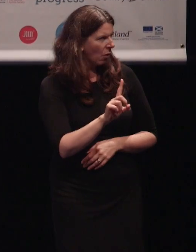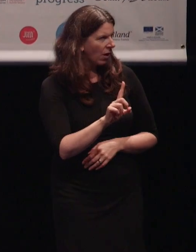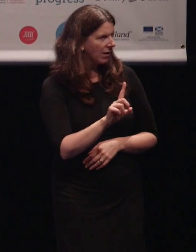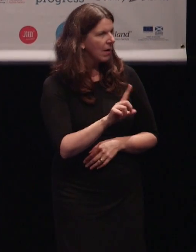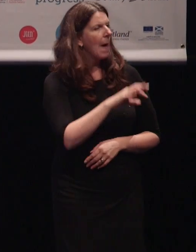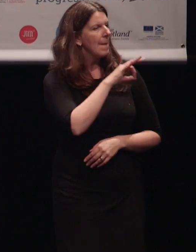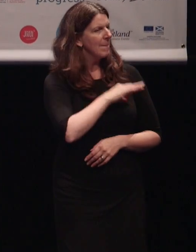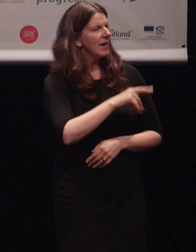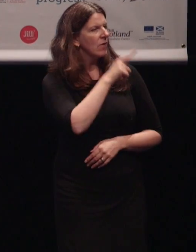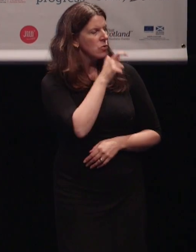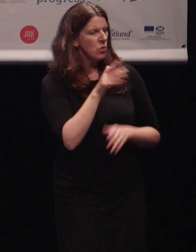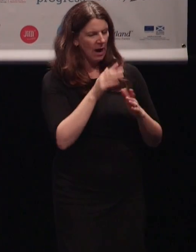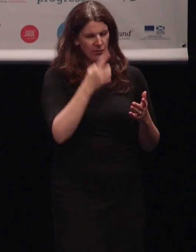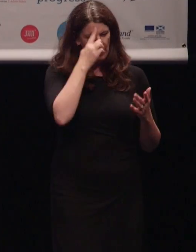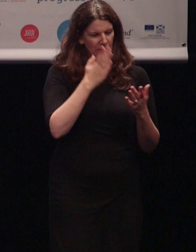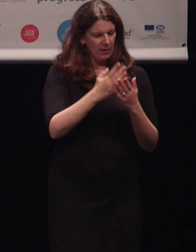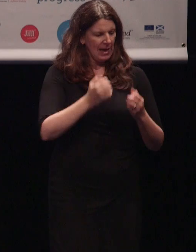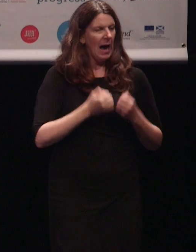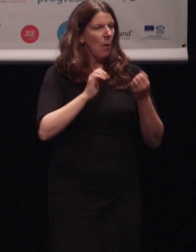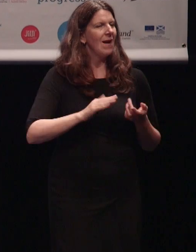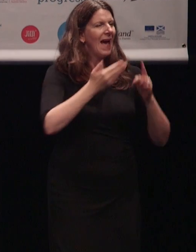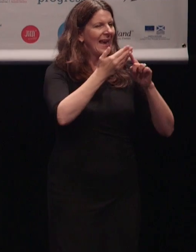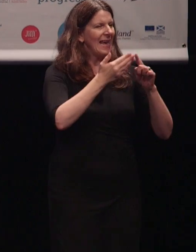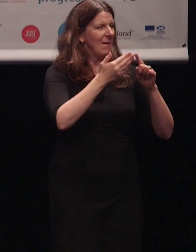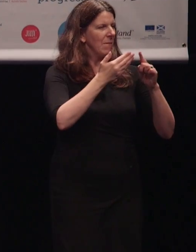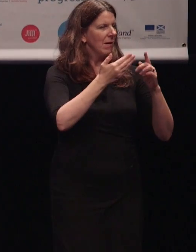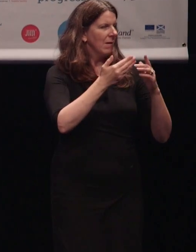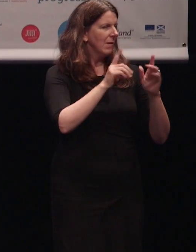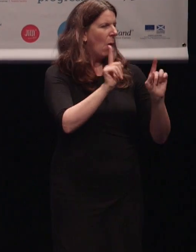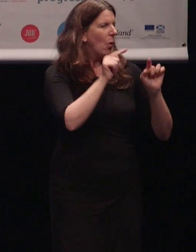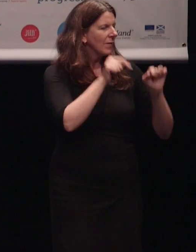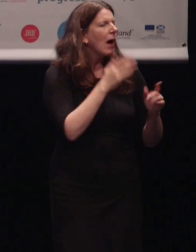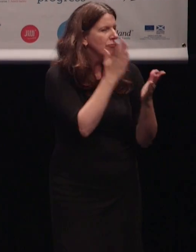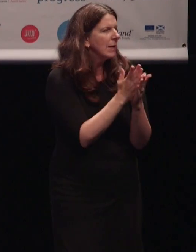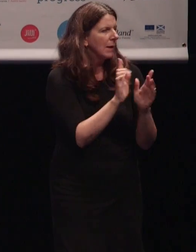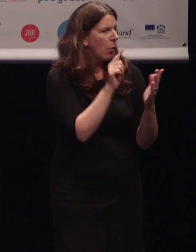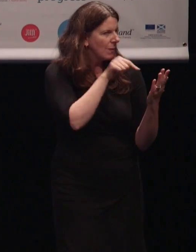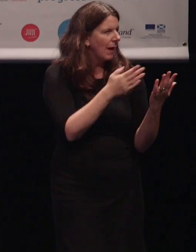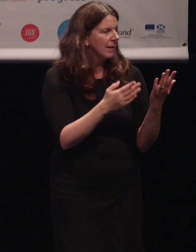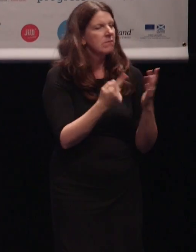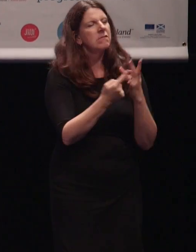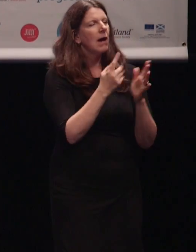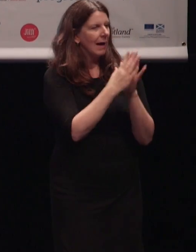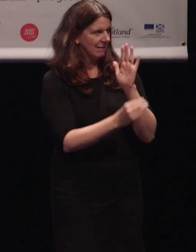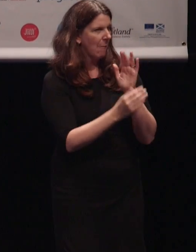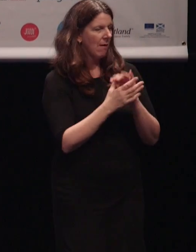question our agenda, maybe we say. I want to give you another example.